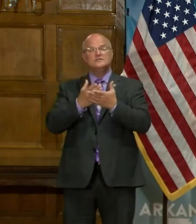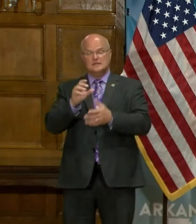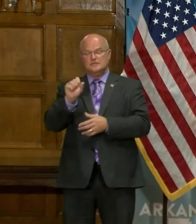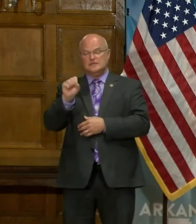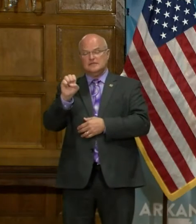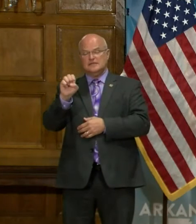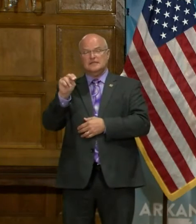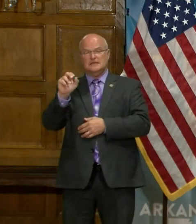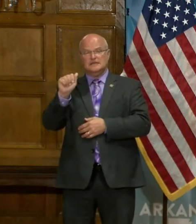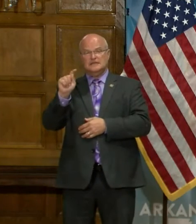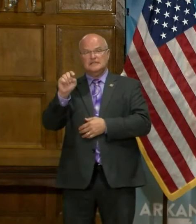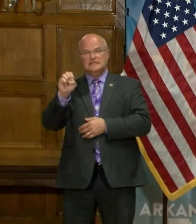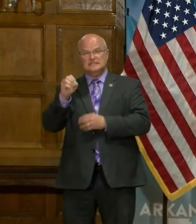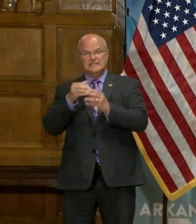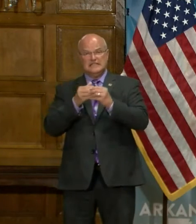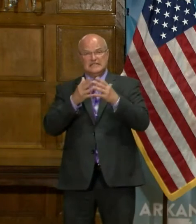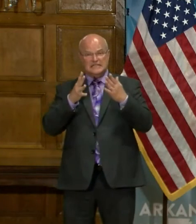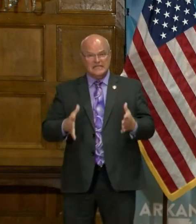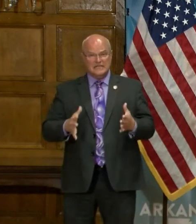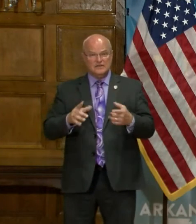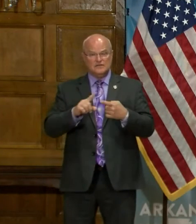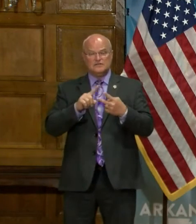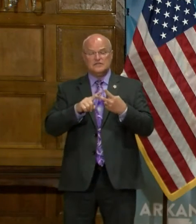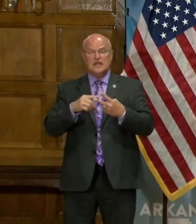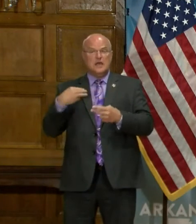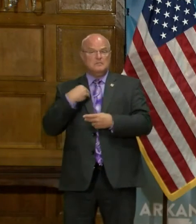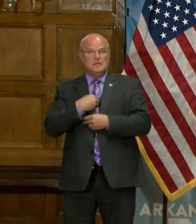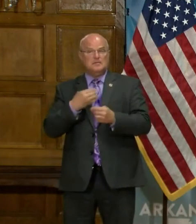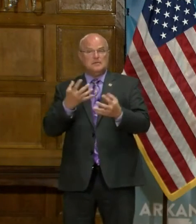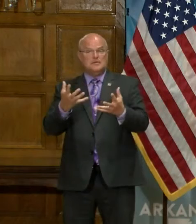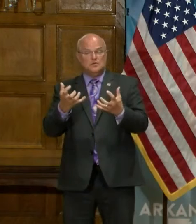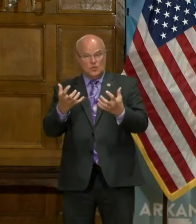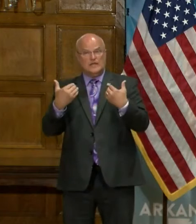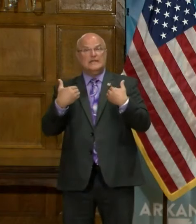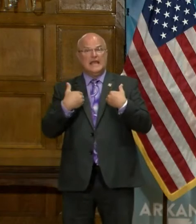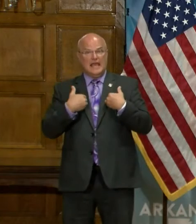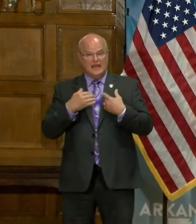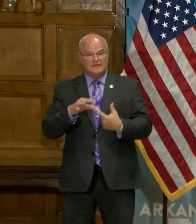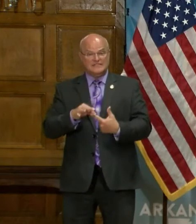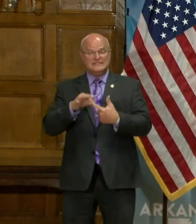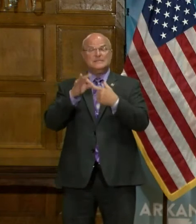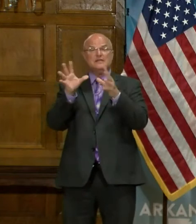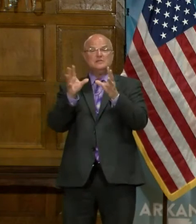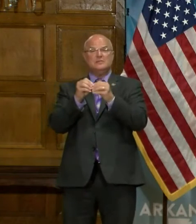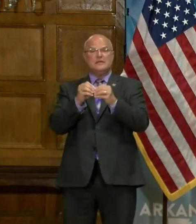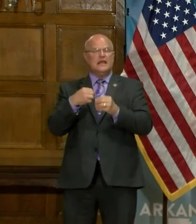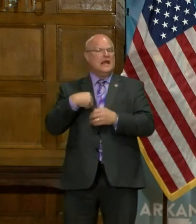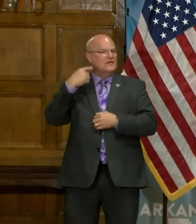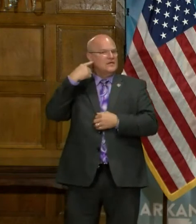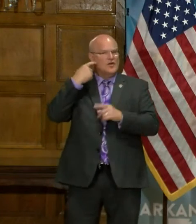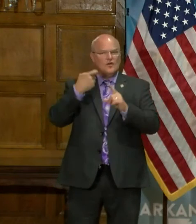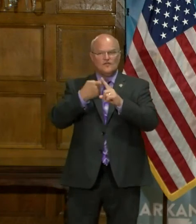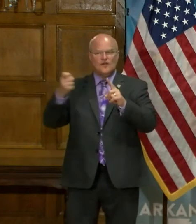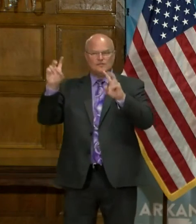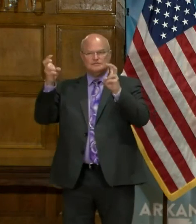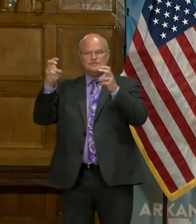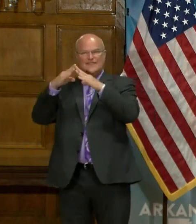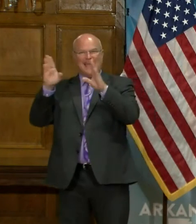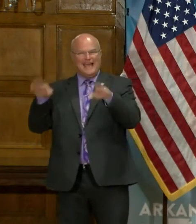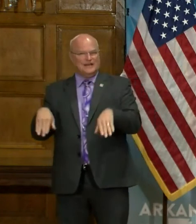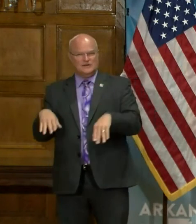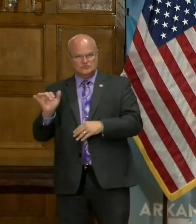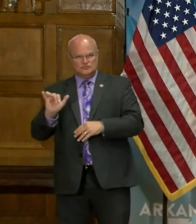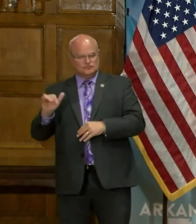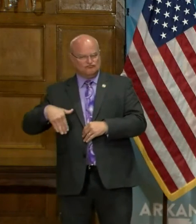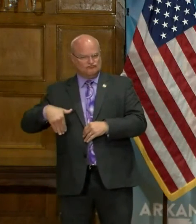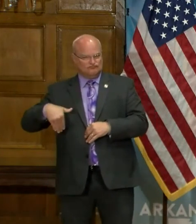Senate leaders and members that expressed their desire for a special session. I've not heard from the House in a similar